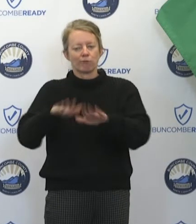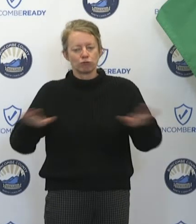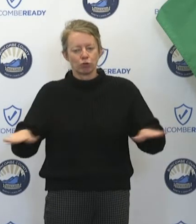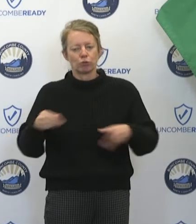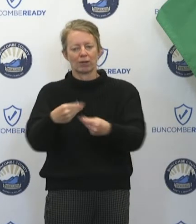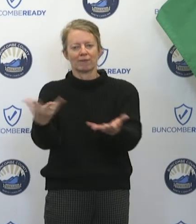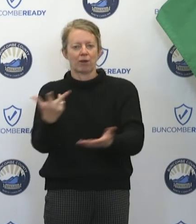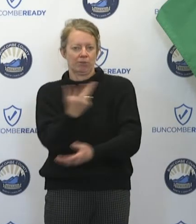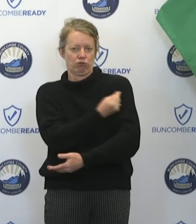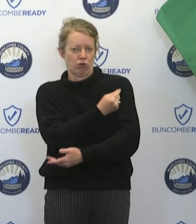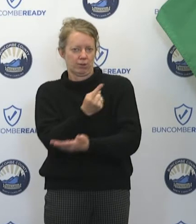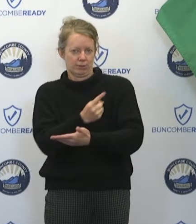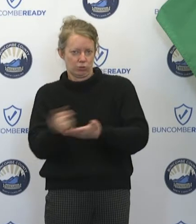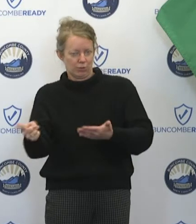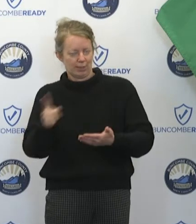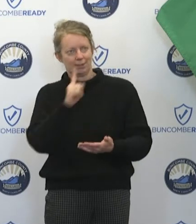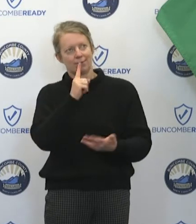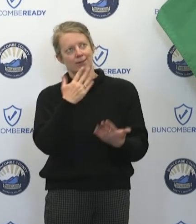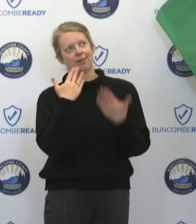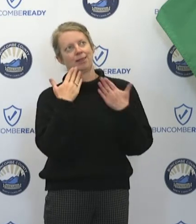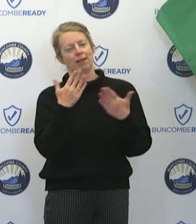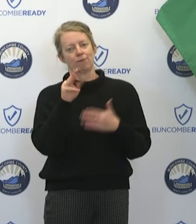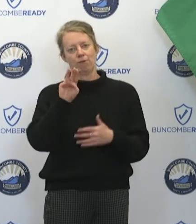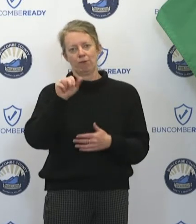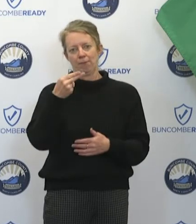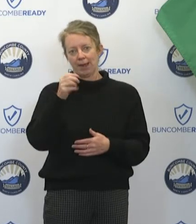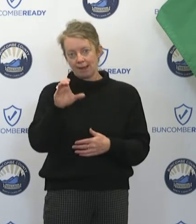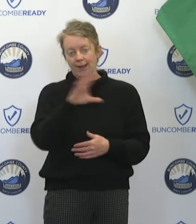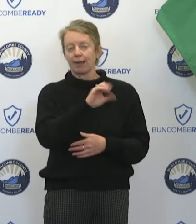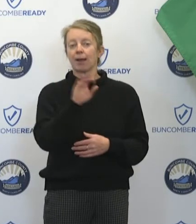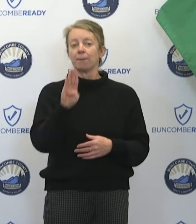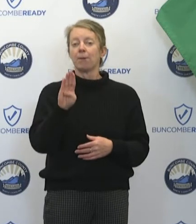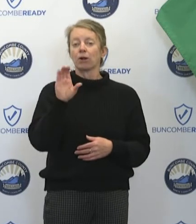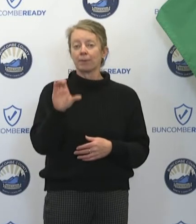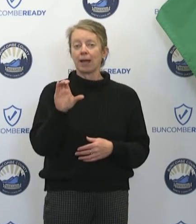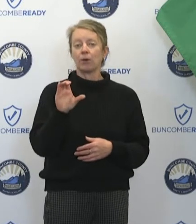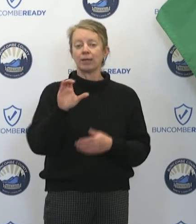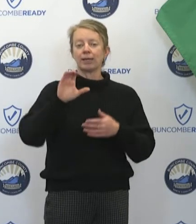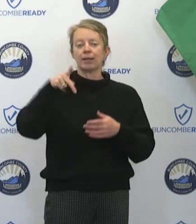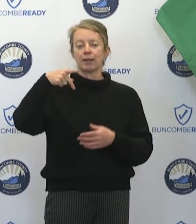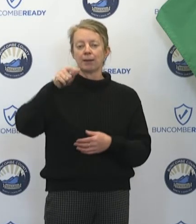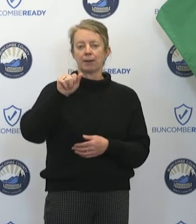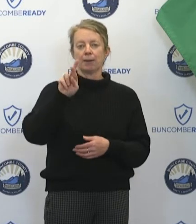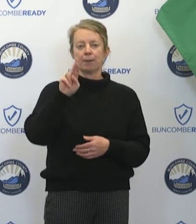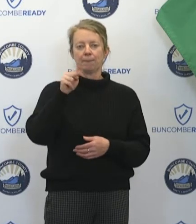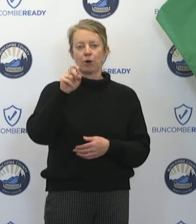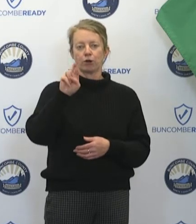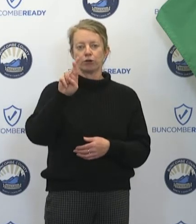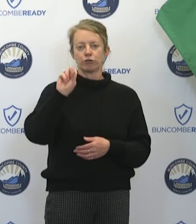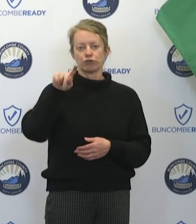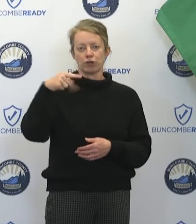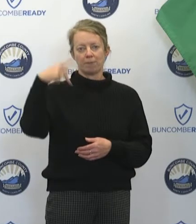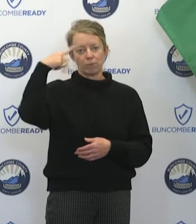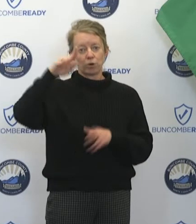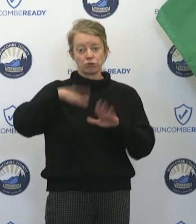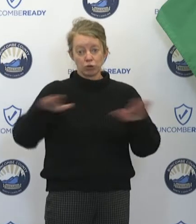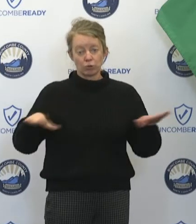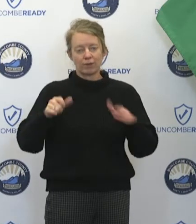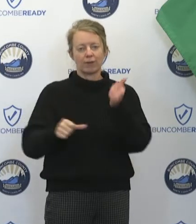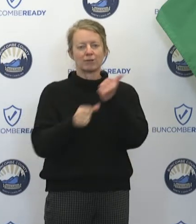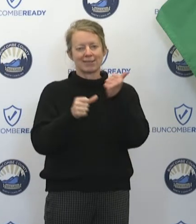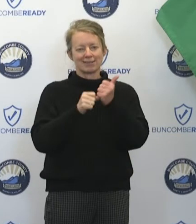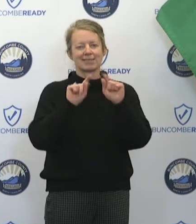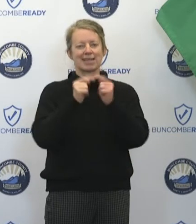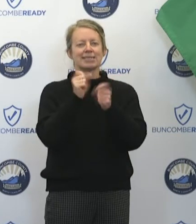week. We are very thankful for MAHEC and the Buncombe County Partnership for Children for their assistance and teamwork in providing vaccine.